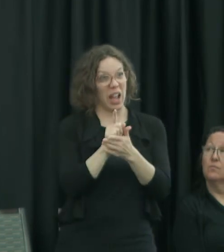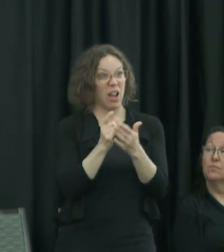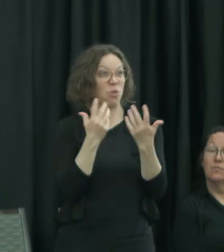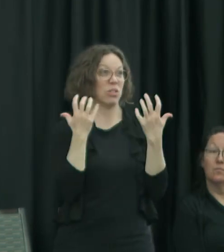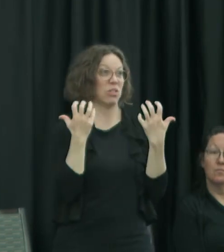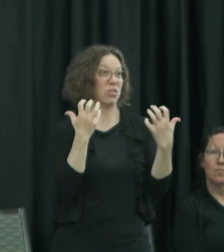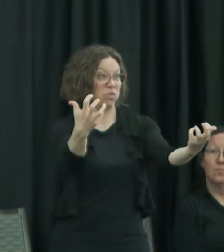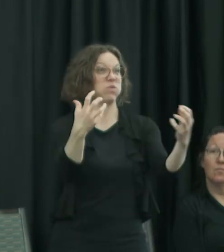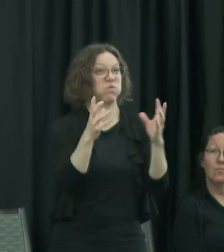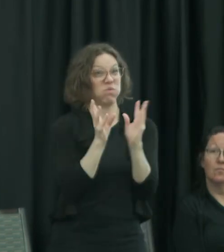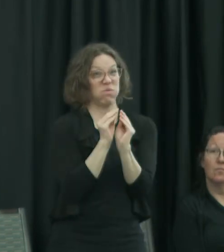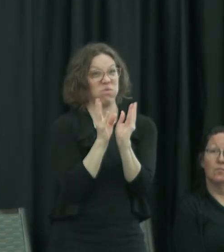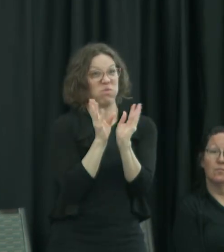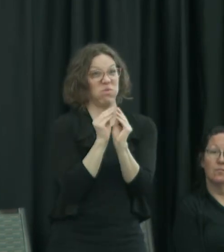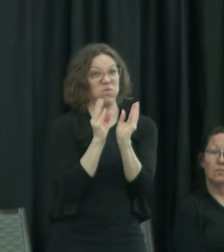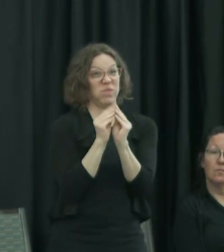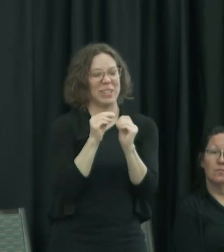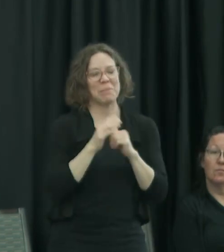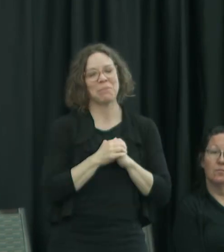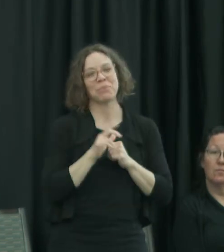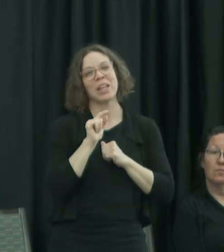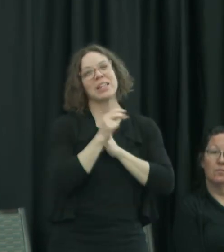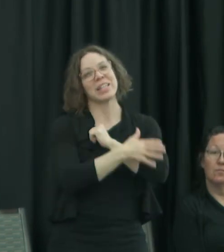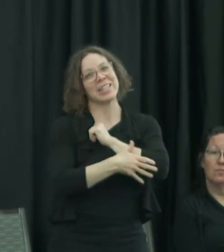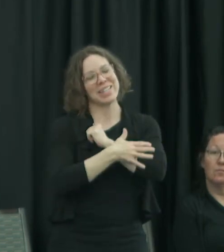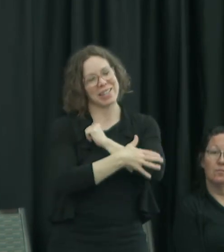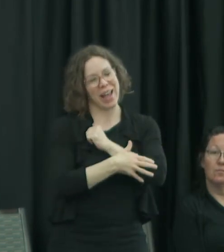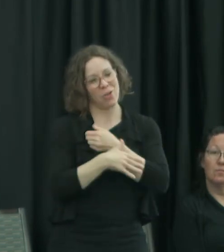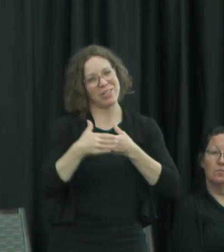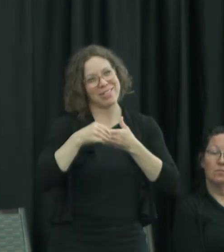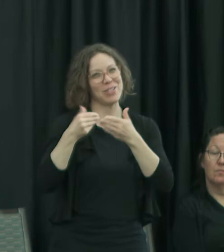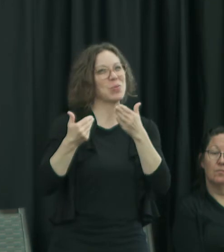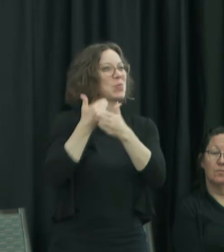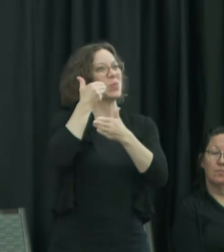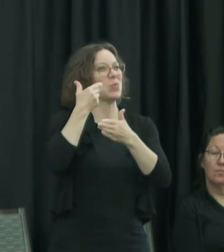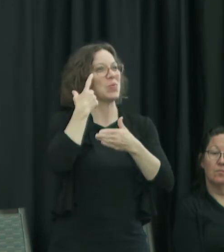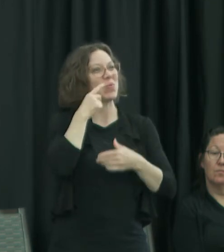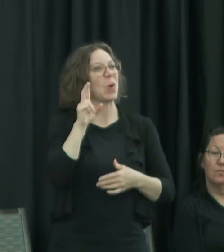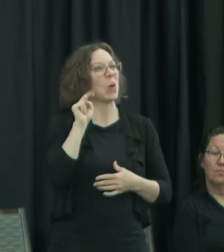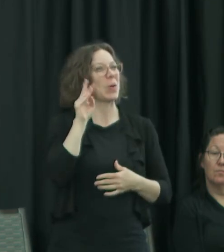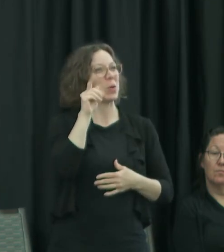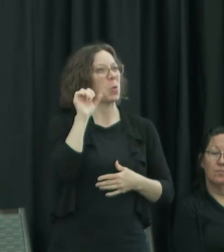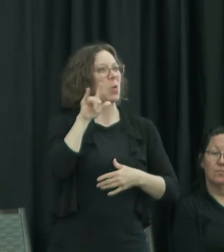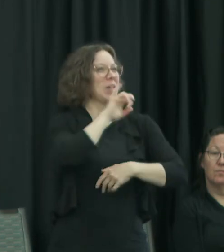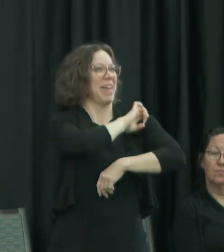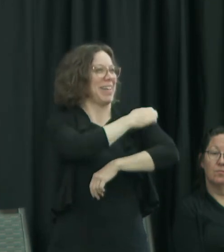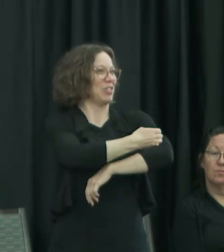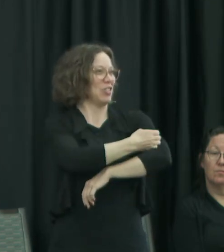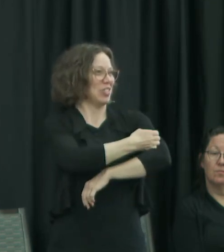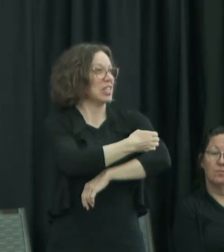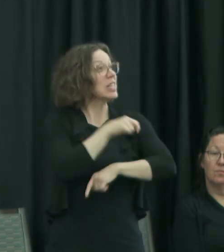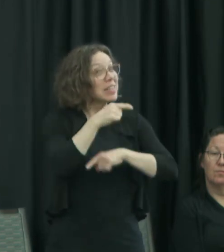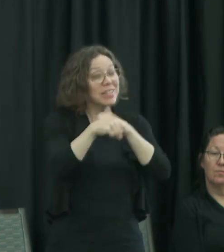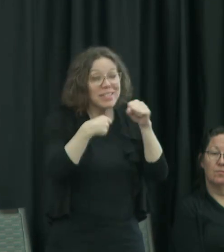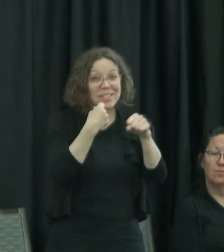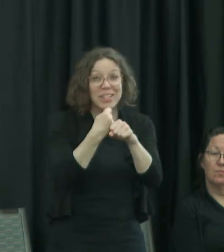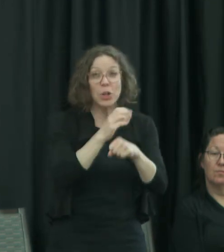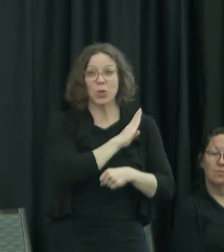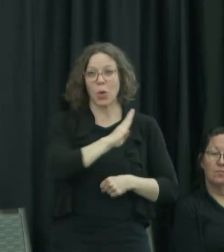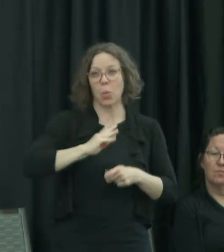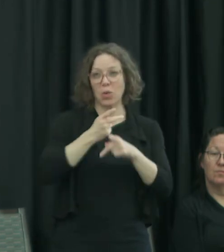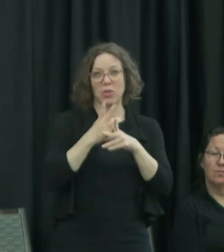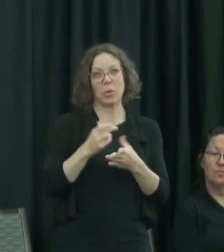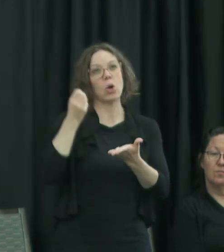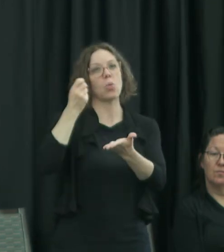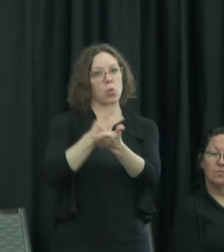sessions. Lynn County is at the leading edge of renewable energy in Iowa. This year, the Board of Supervisors approved